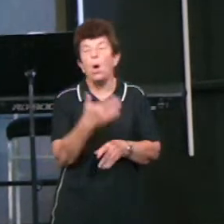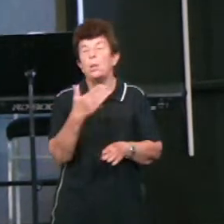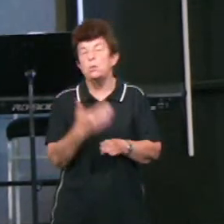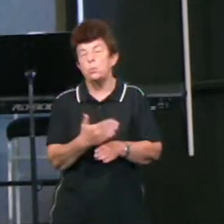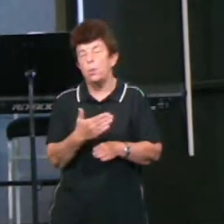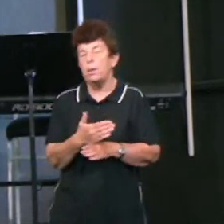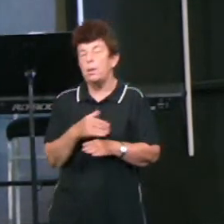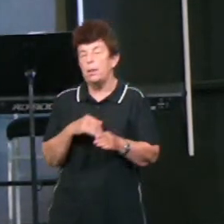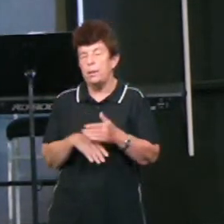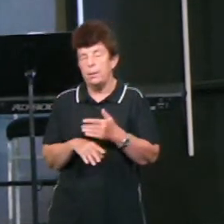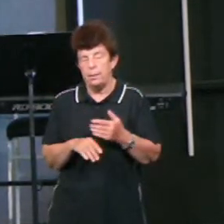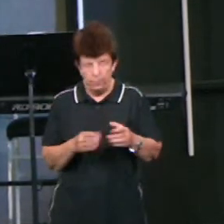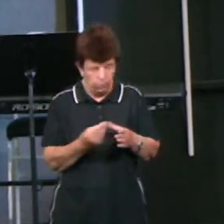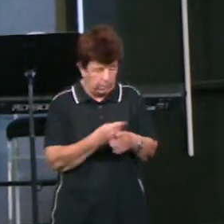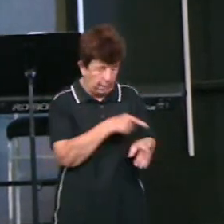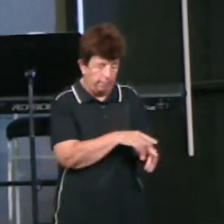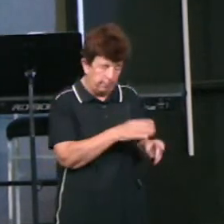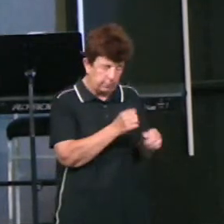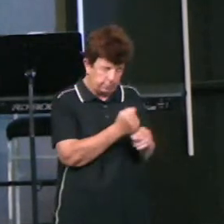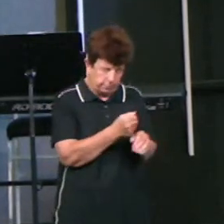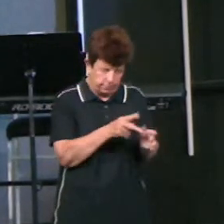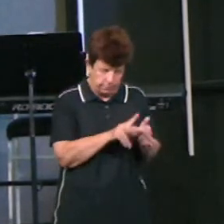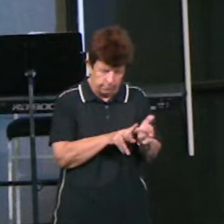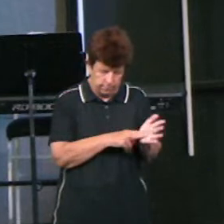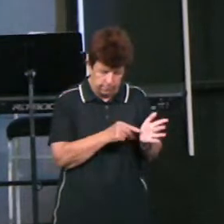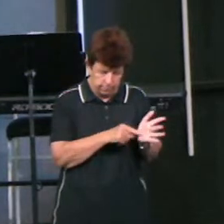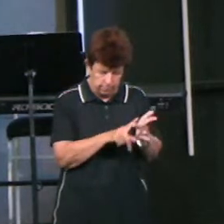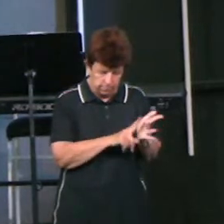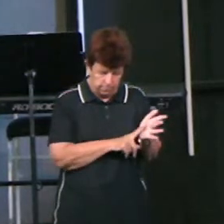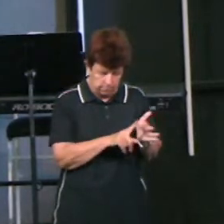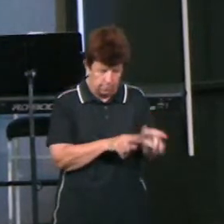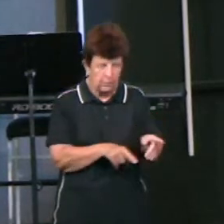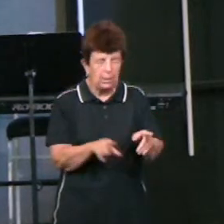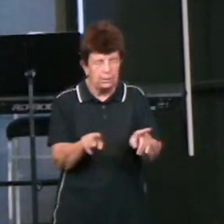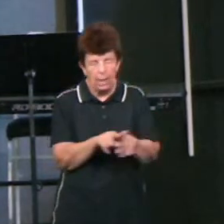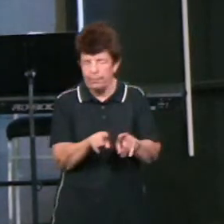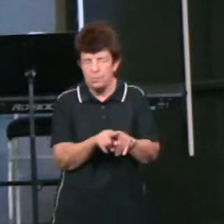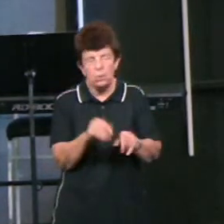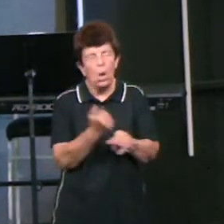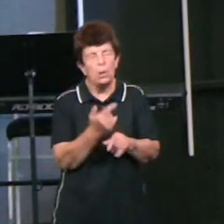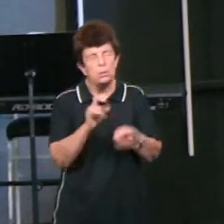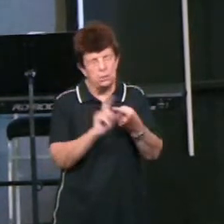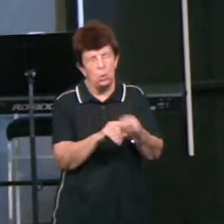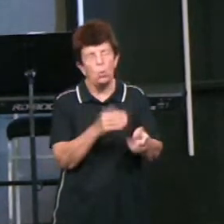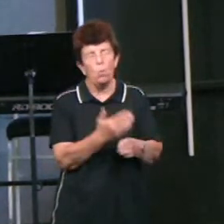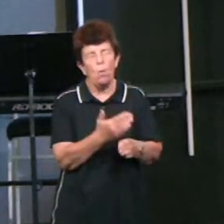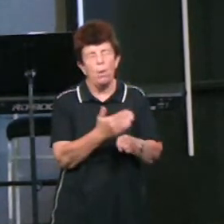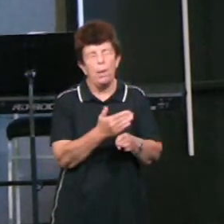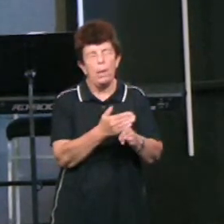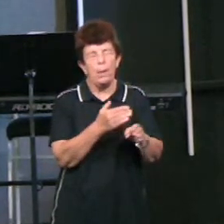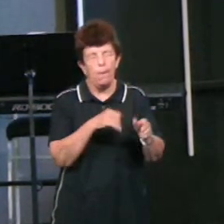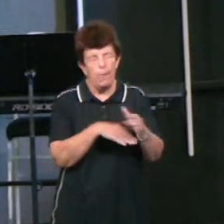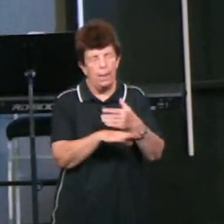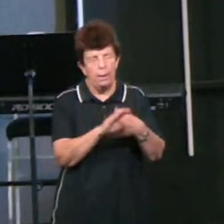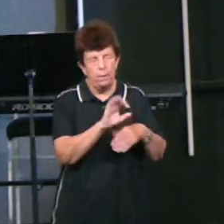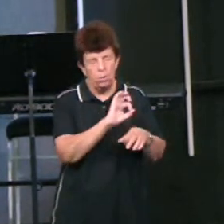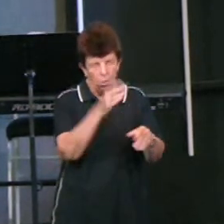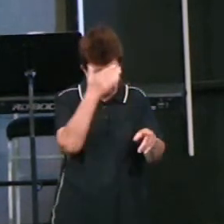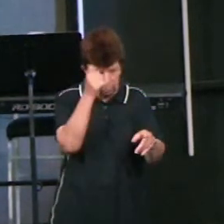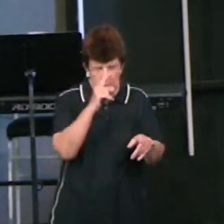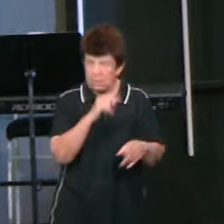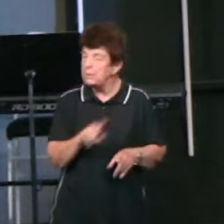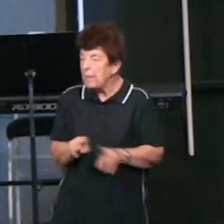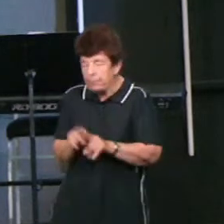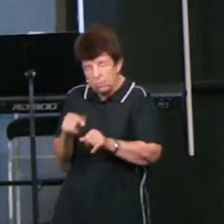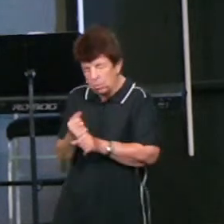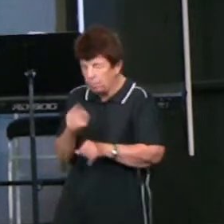like Cornelius was a Gentile. He's at work in non-Christians. Just like before we were saved, God was at work in our lives. God